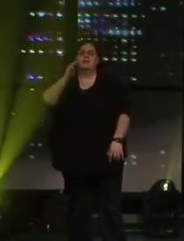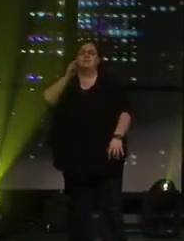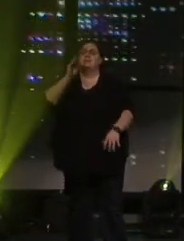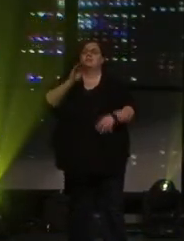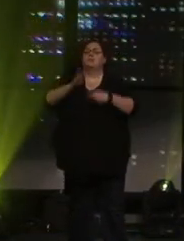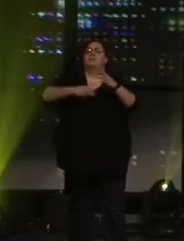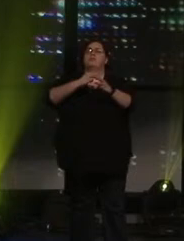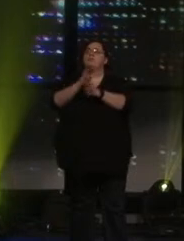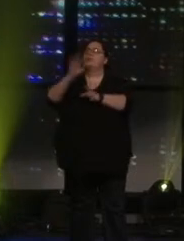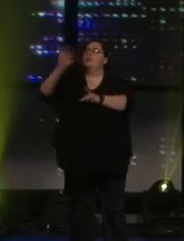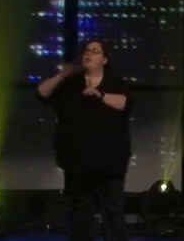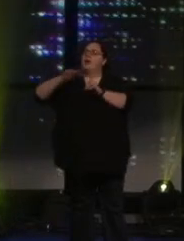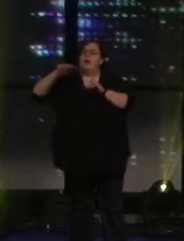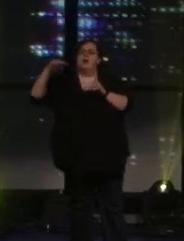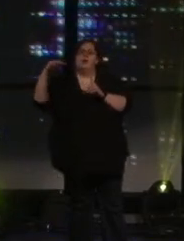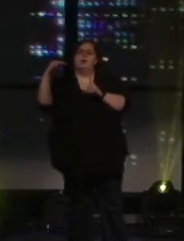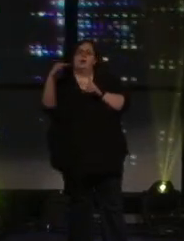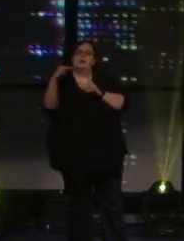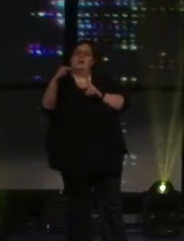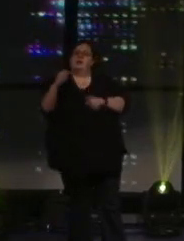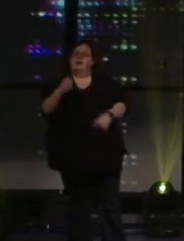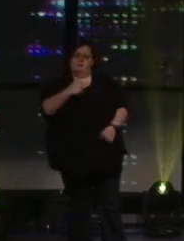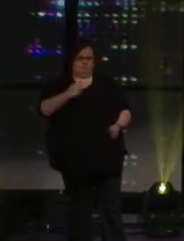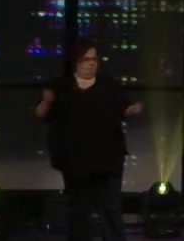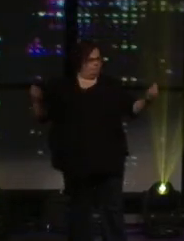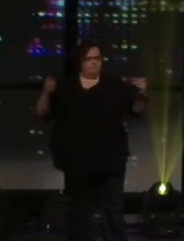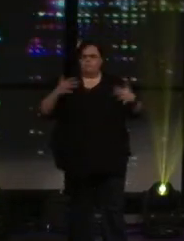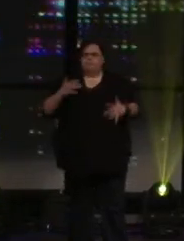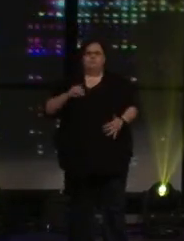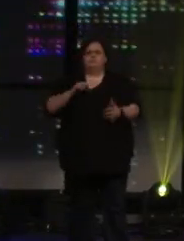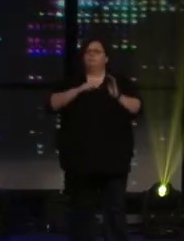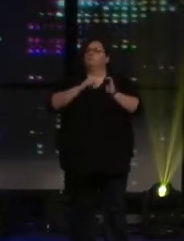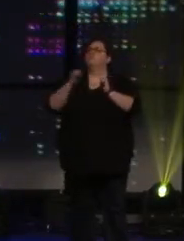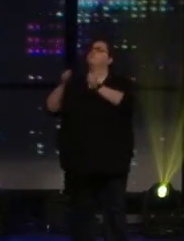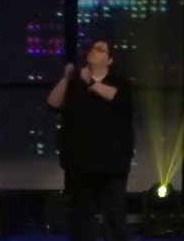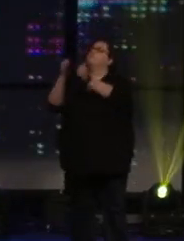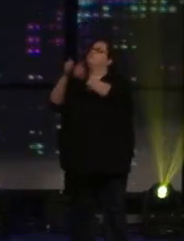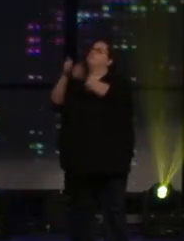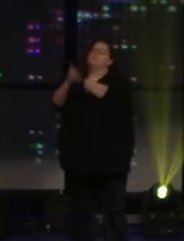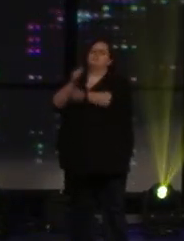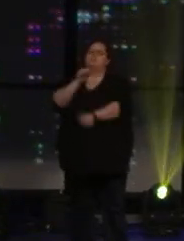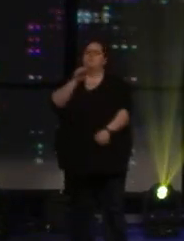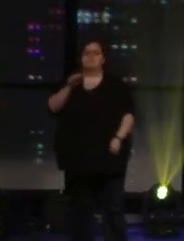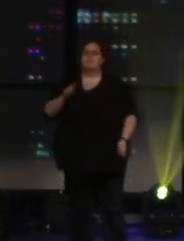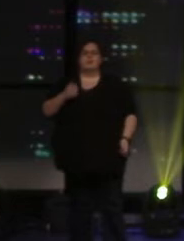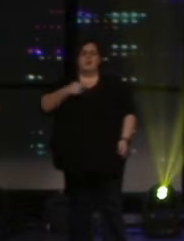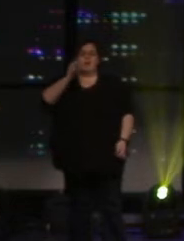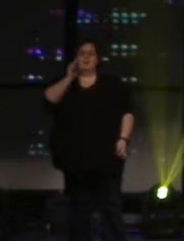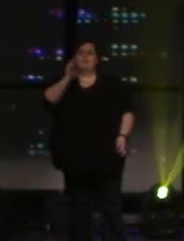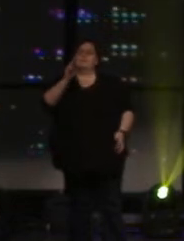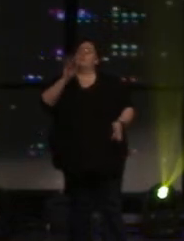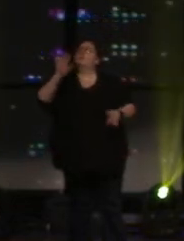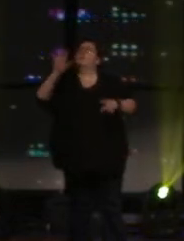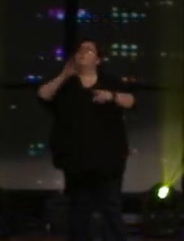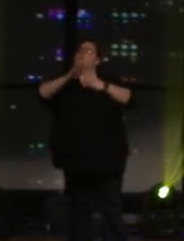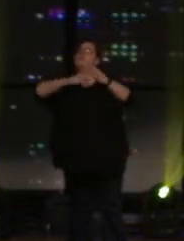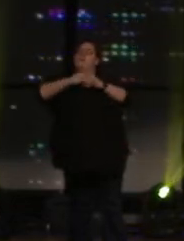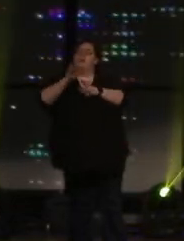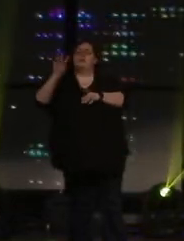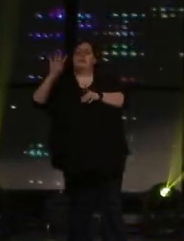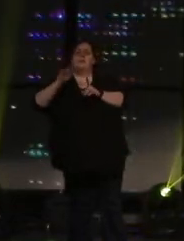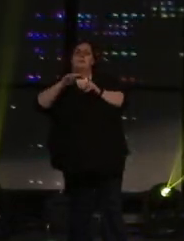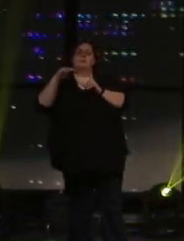world. I see the world your way. I'm not afraid to follow. I see the world your